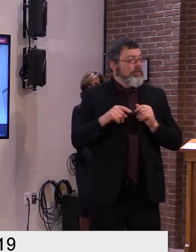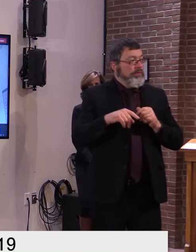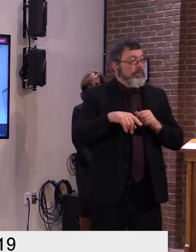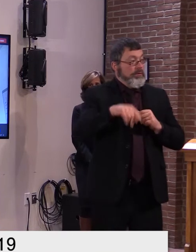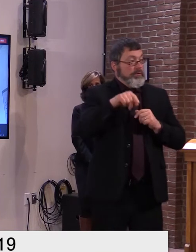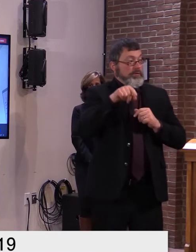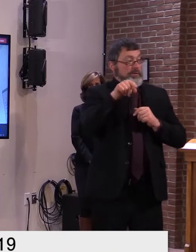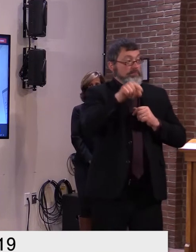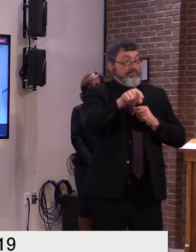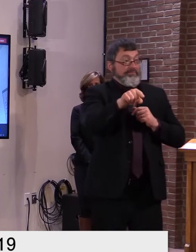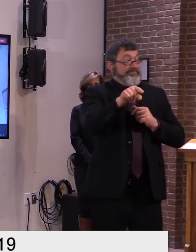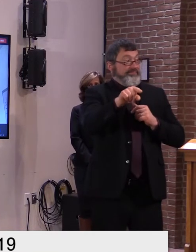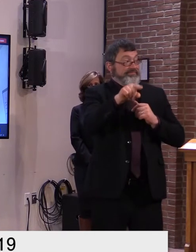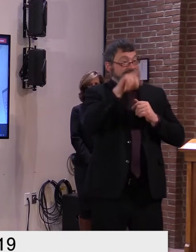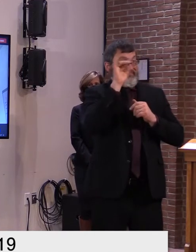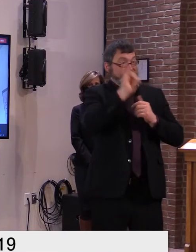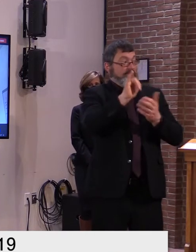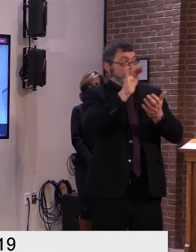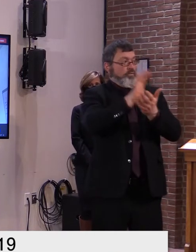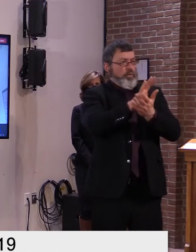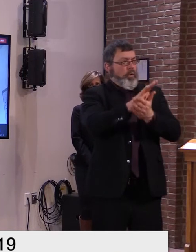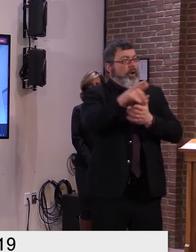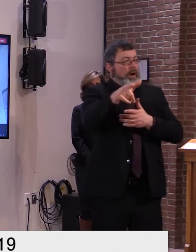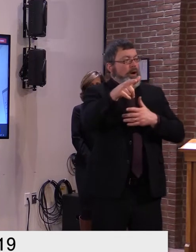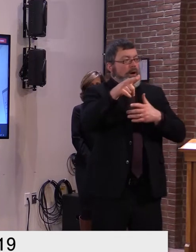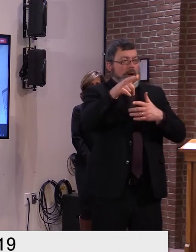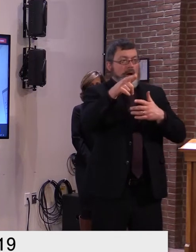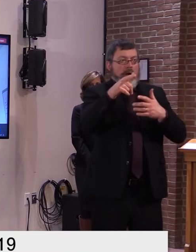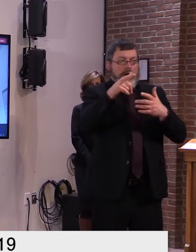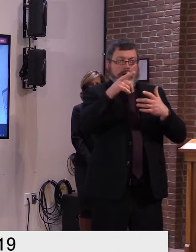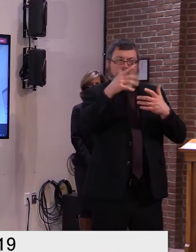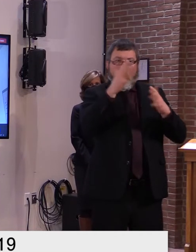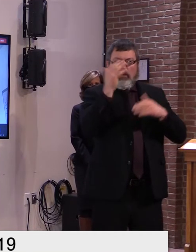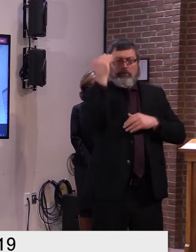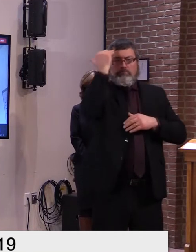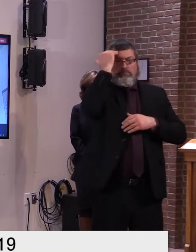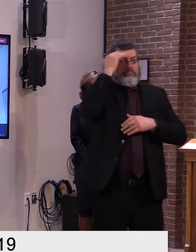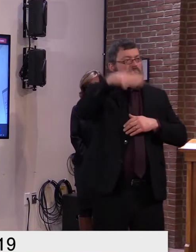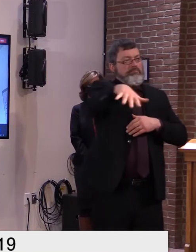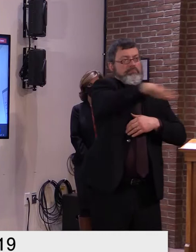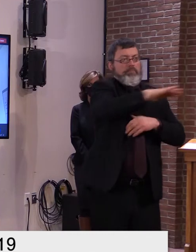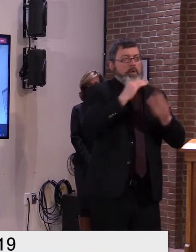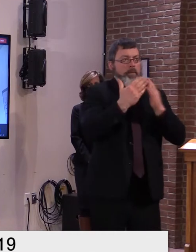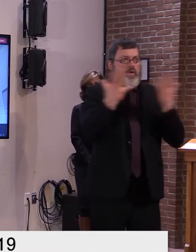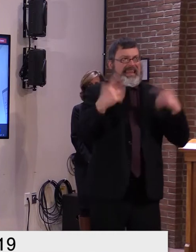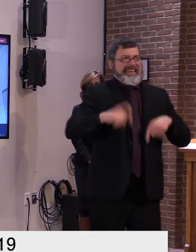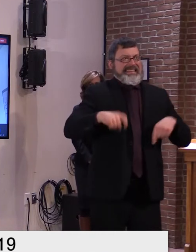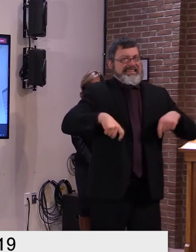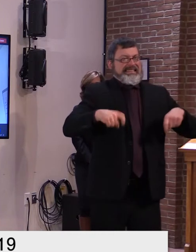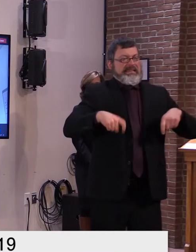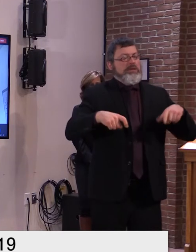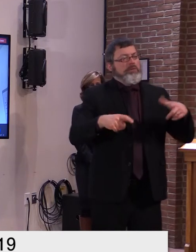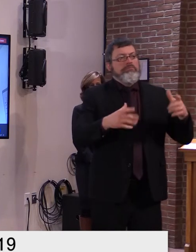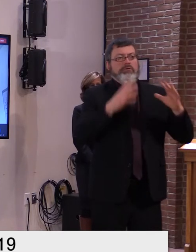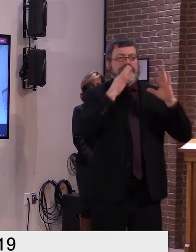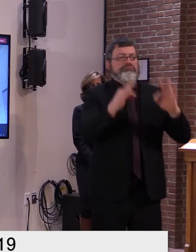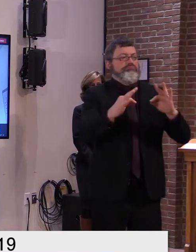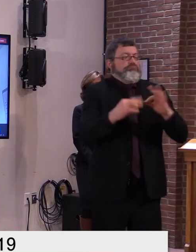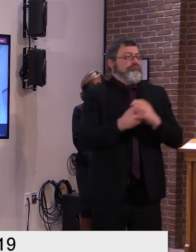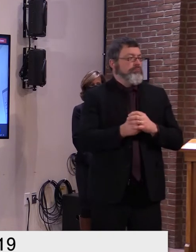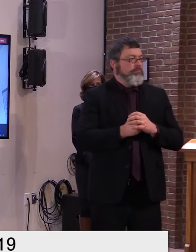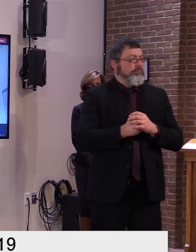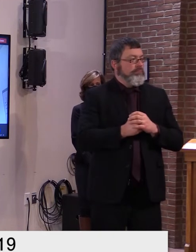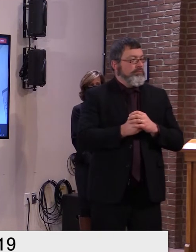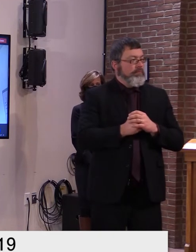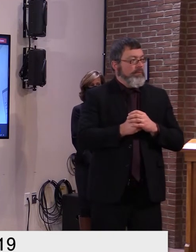very successful in that regard. More information about the survey and its results can be found on the Agency of Education's website.